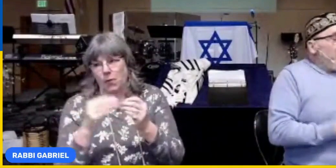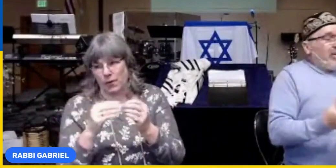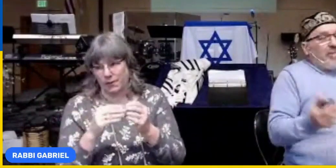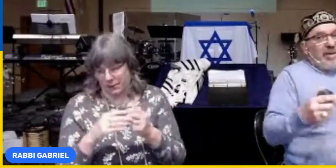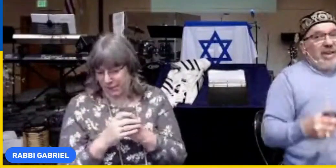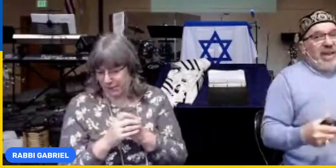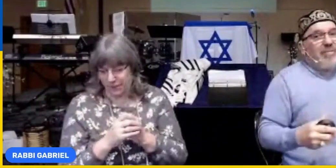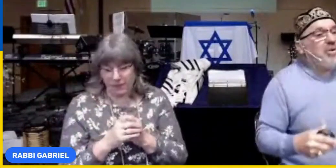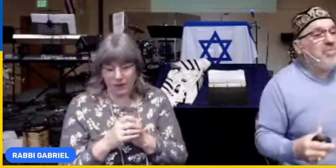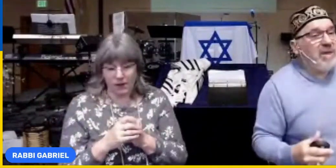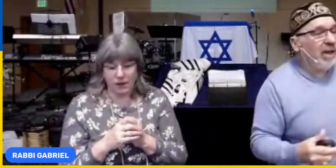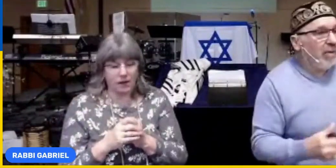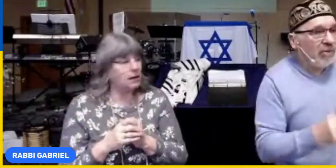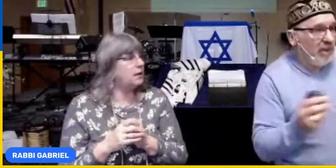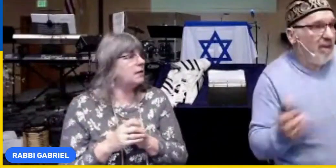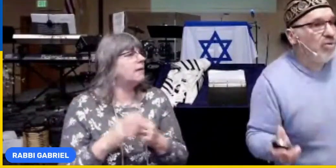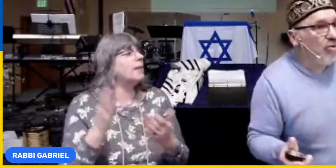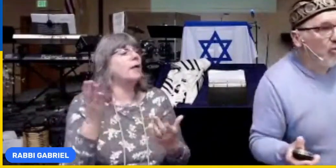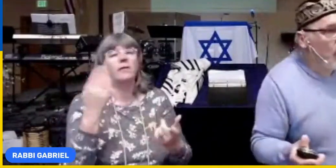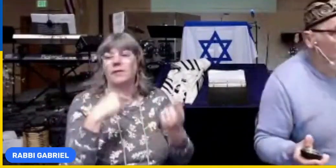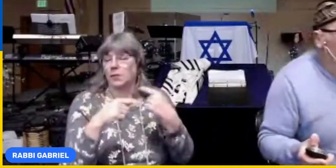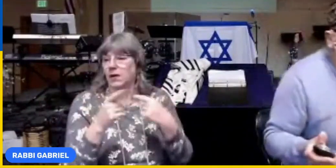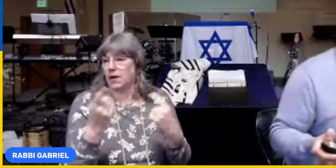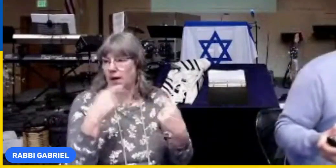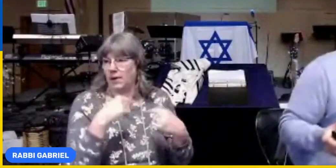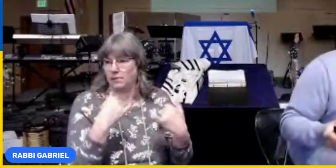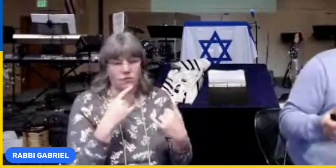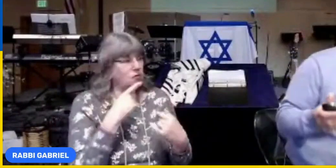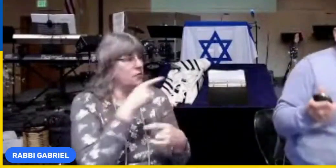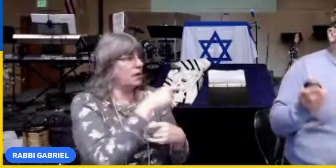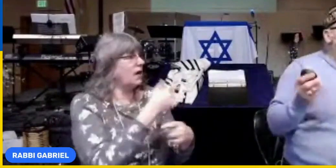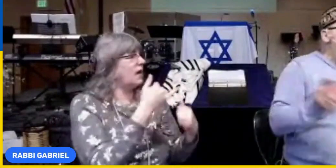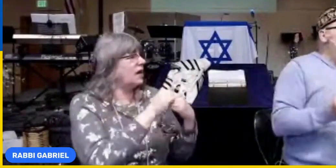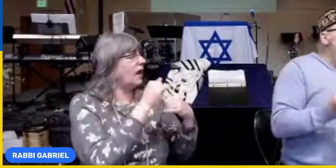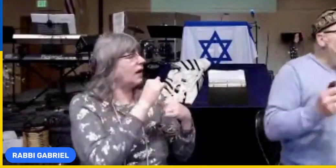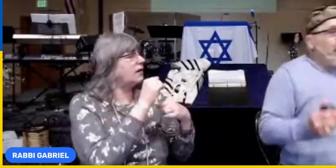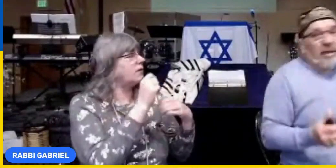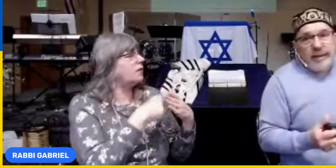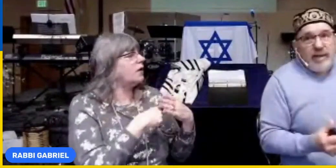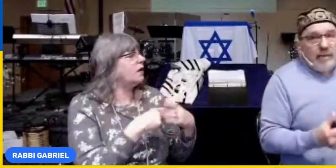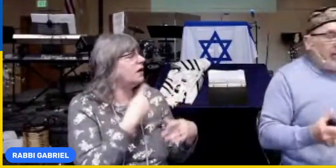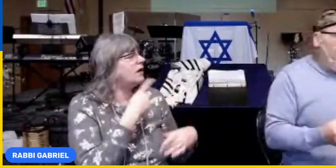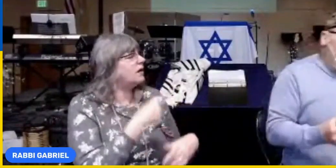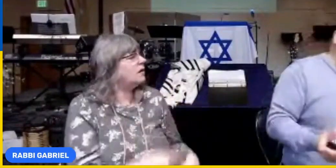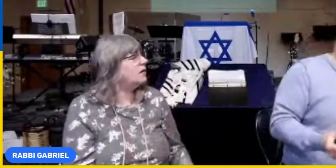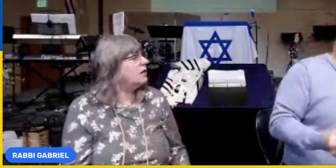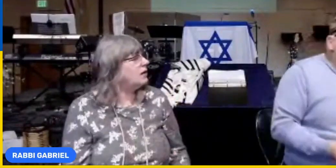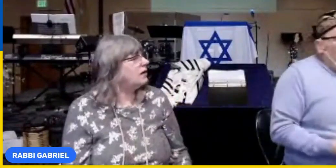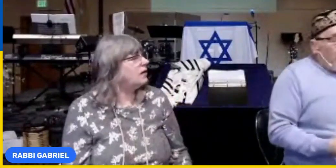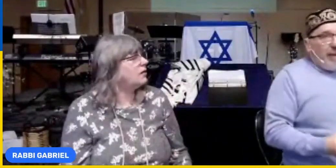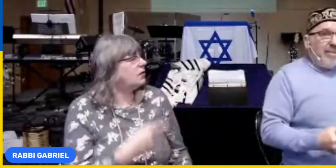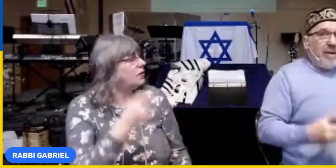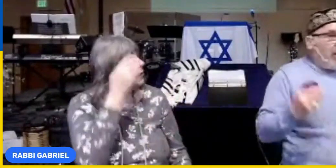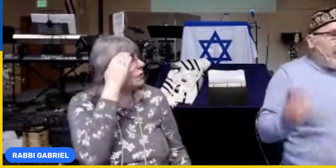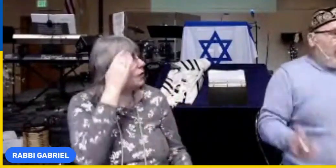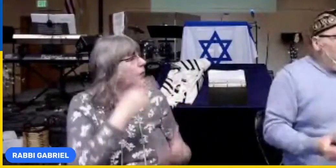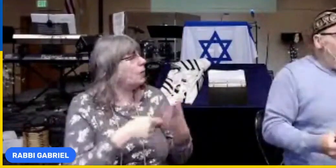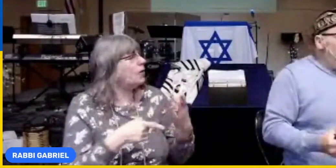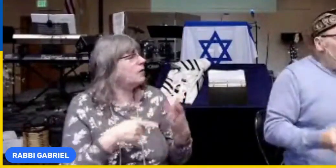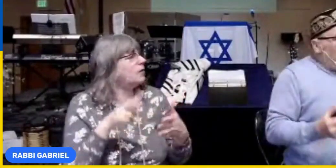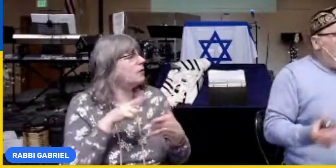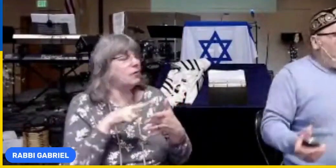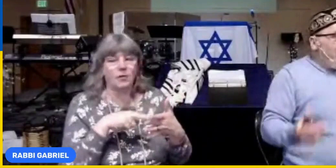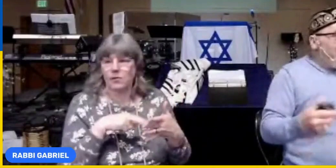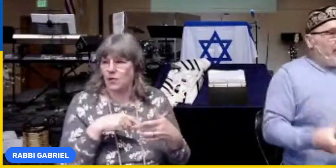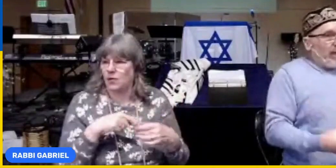you know, actually somebody came to me, and I won't say who, last week, and to me, you know what you do to me? You made me read my